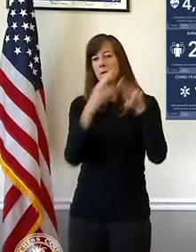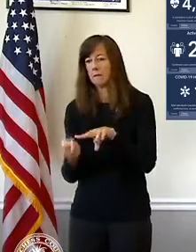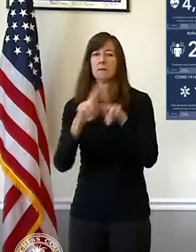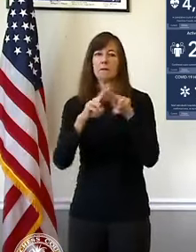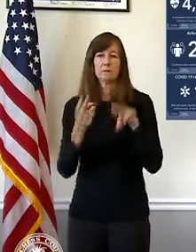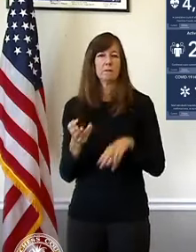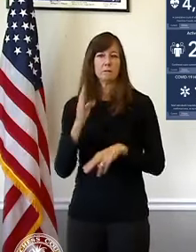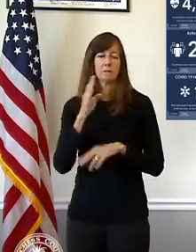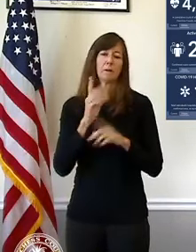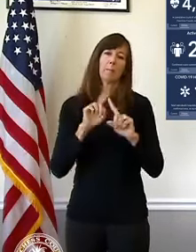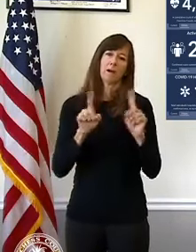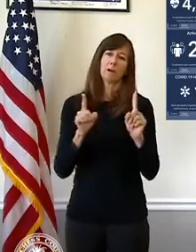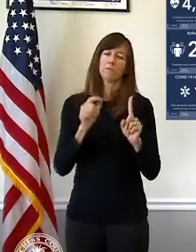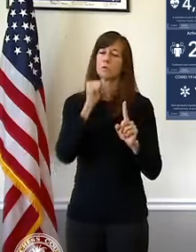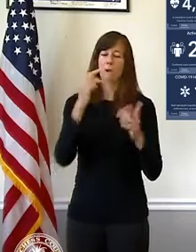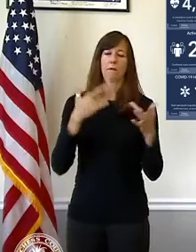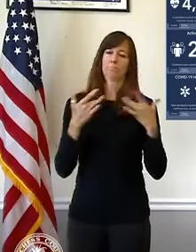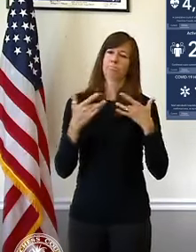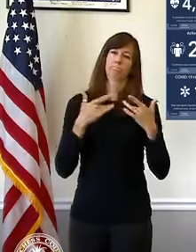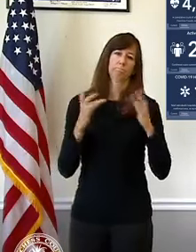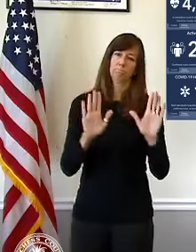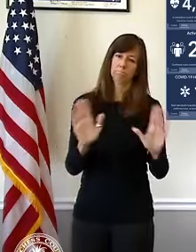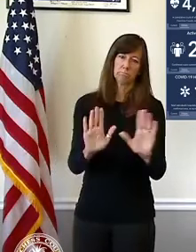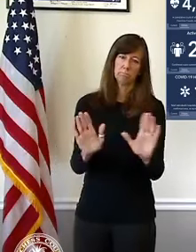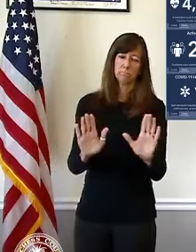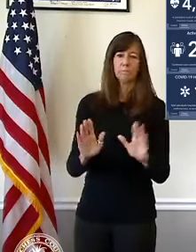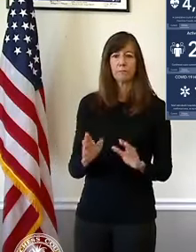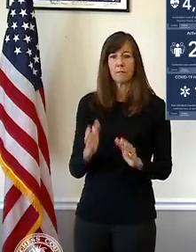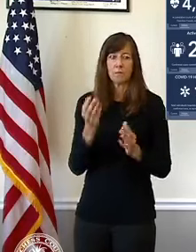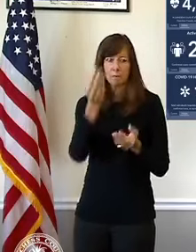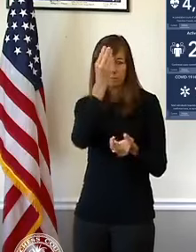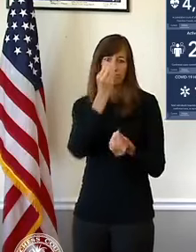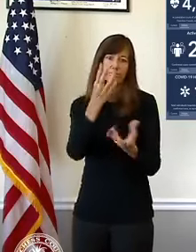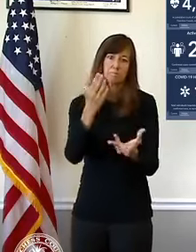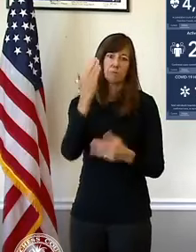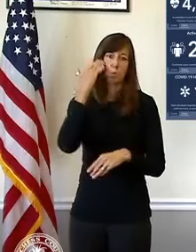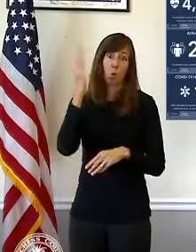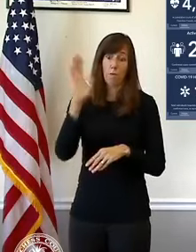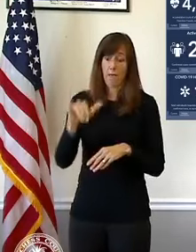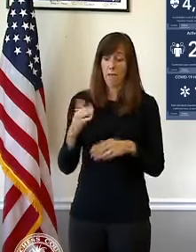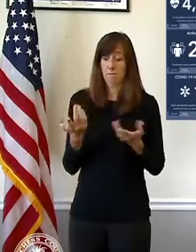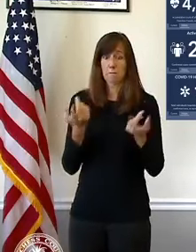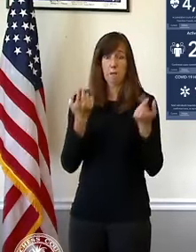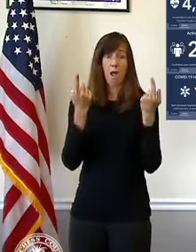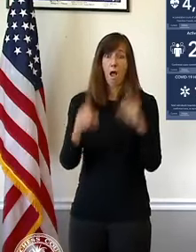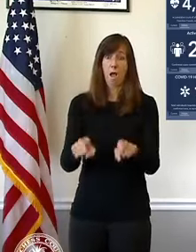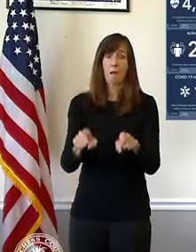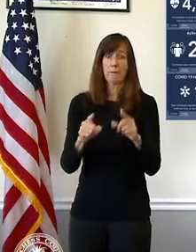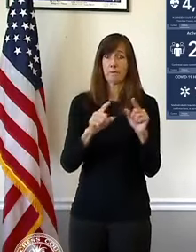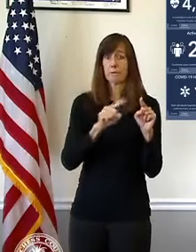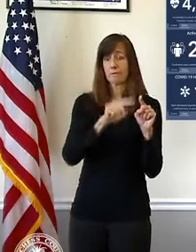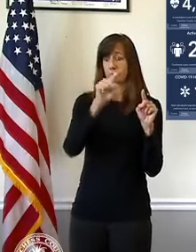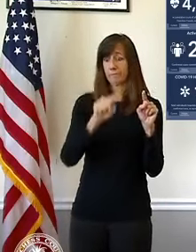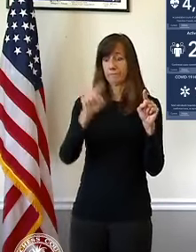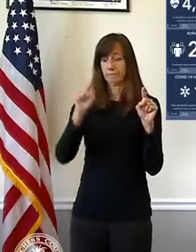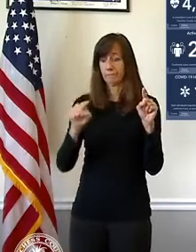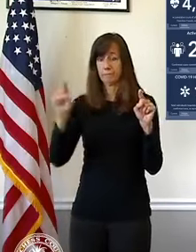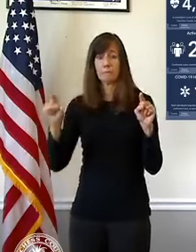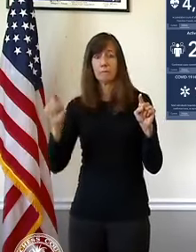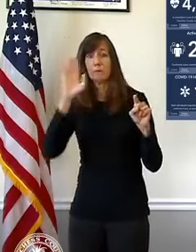going to continue to see these fluctuations. And if they become a trend, that is when the public health officials will be the